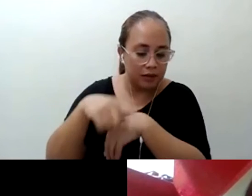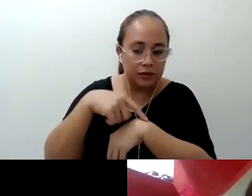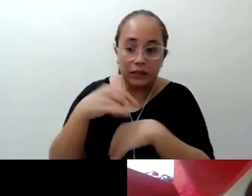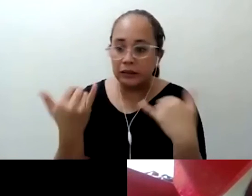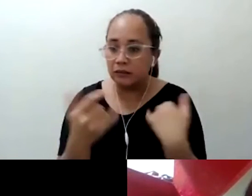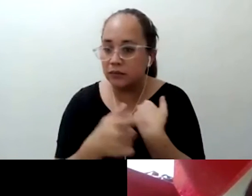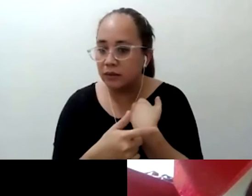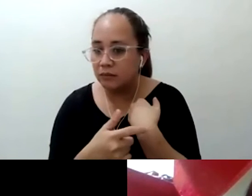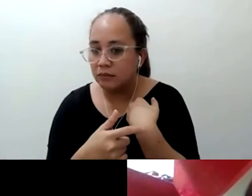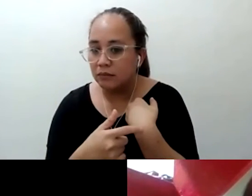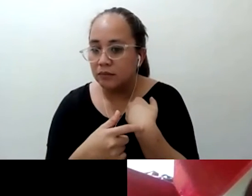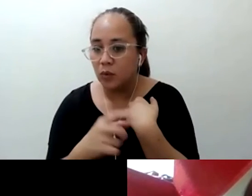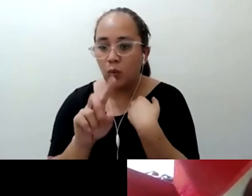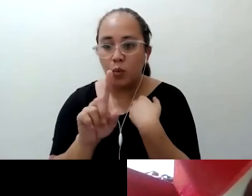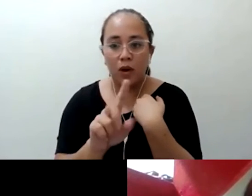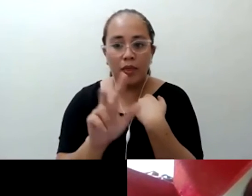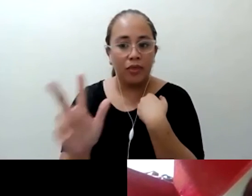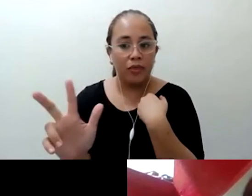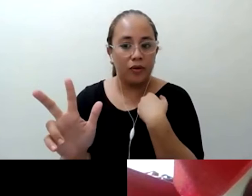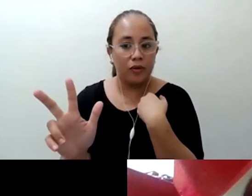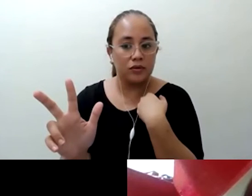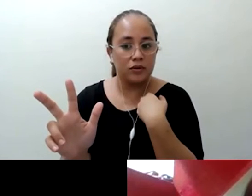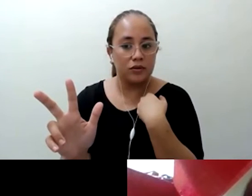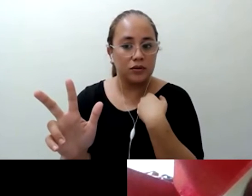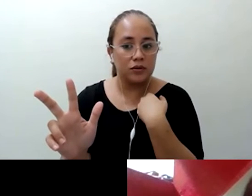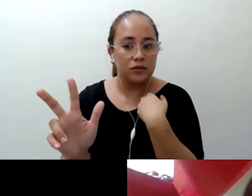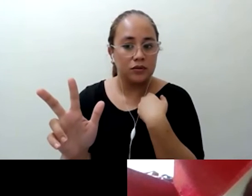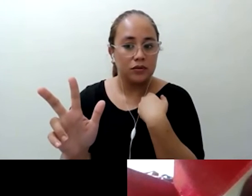now 1:30.